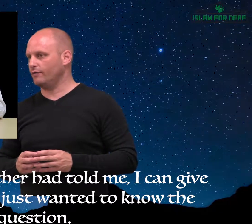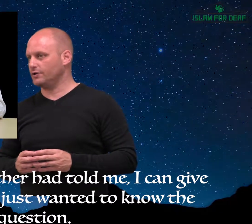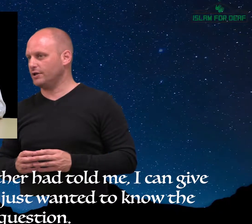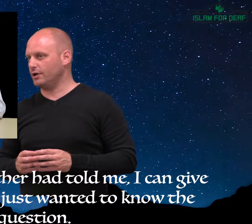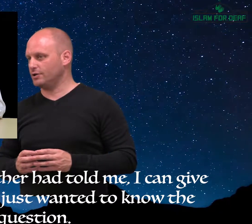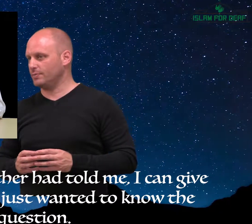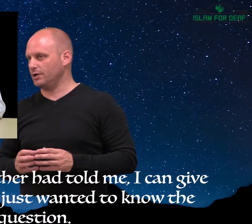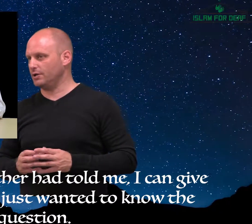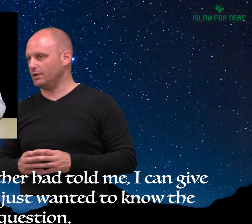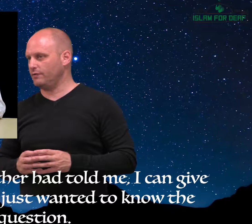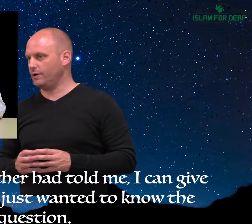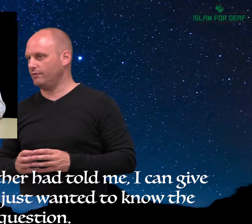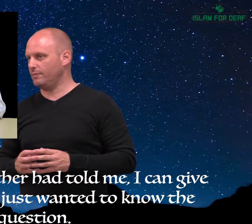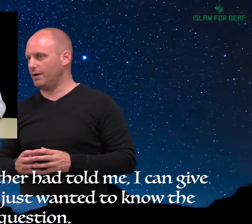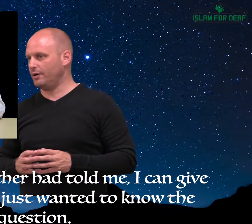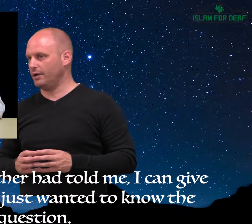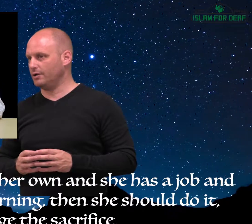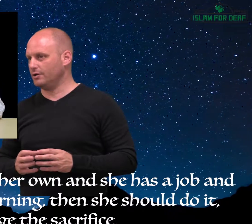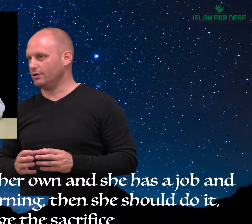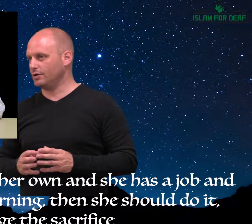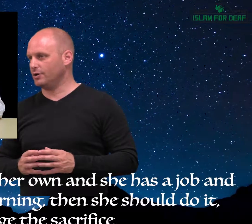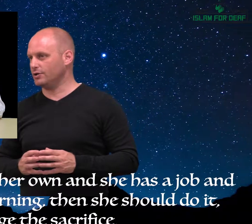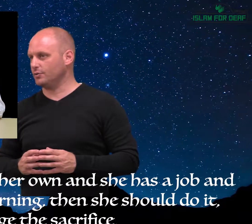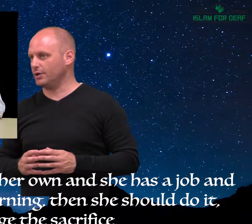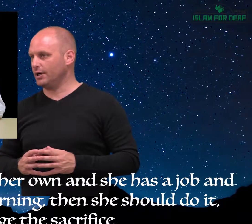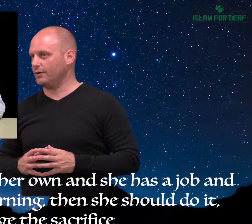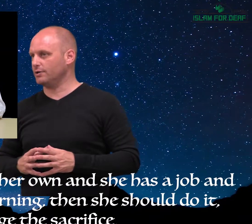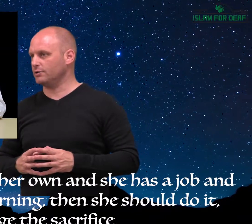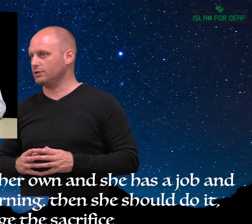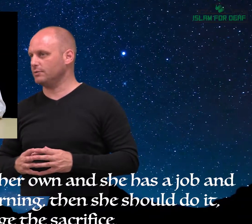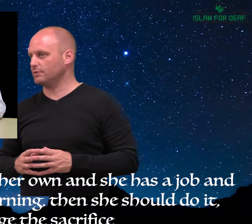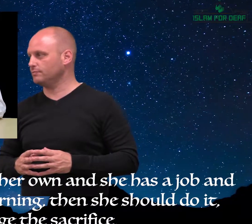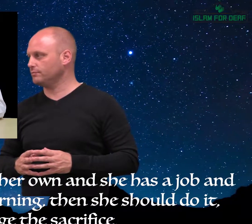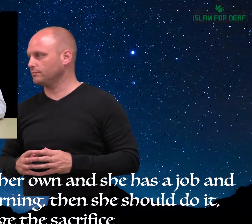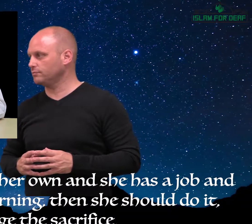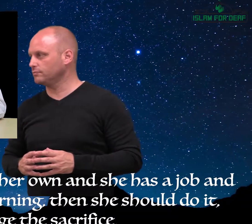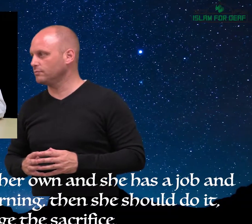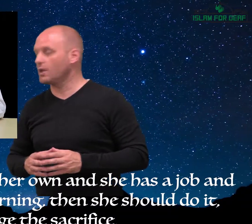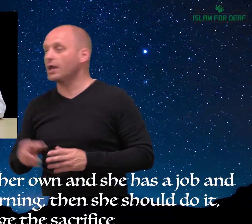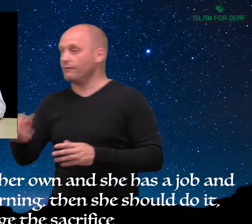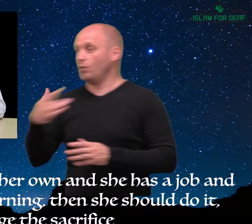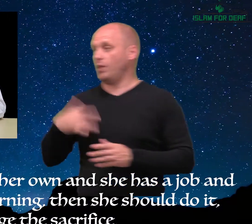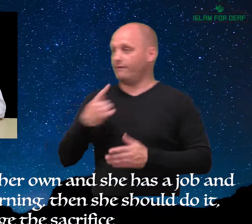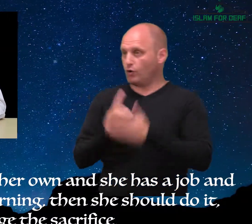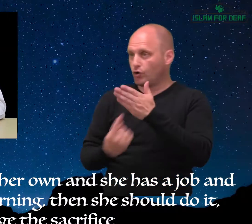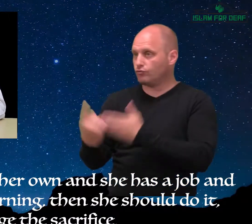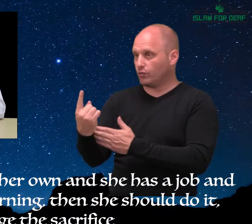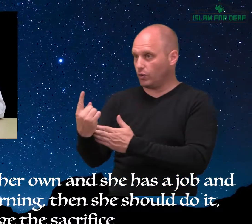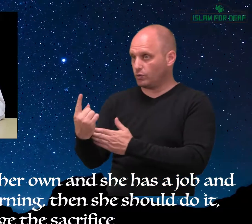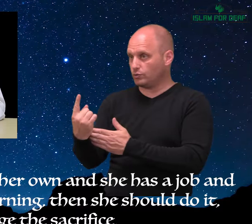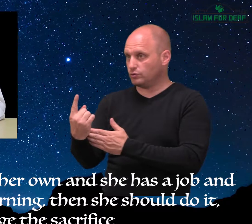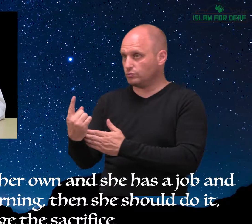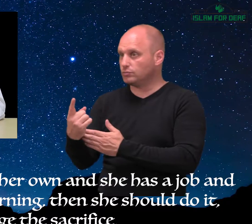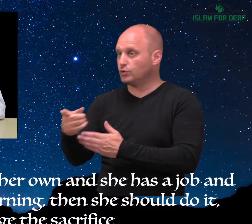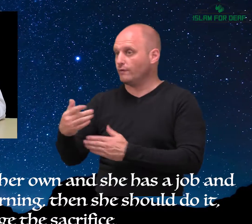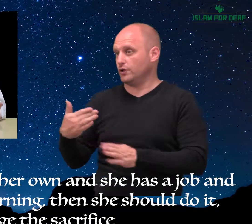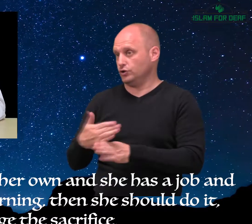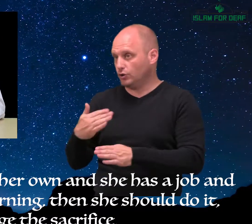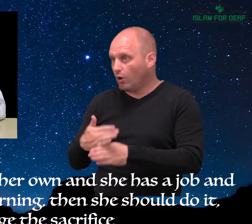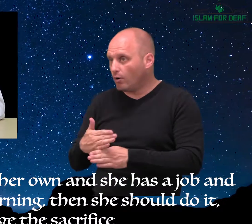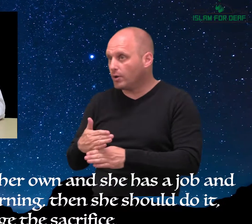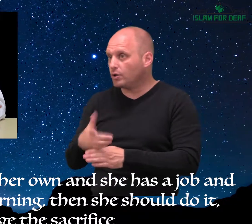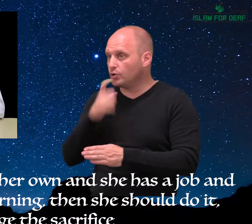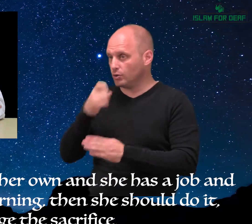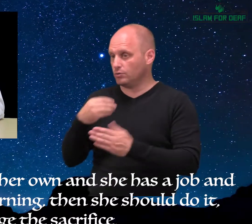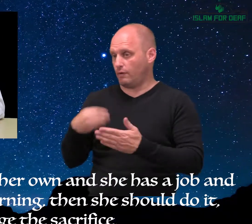Yeah, if she's on her own and she has a job and